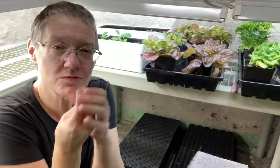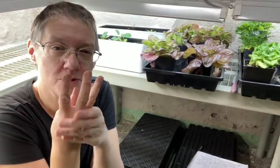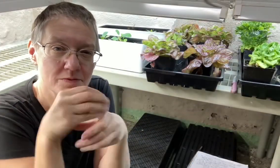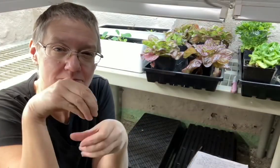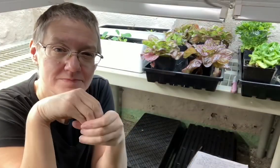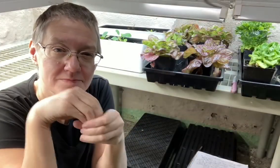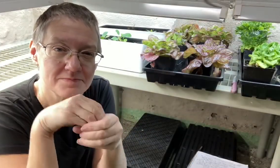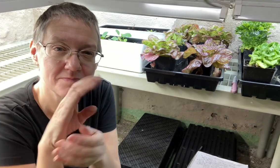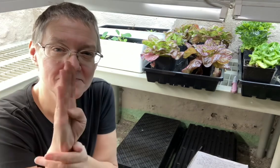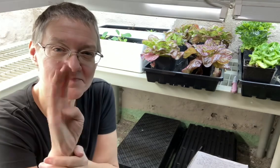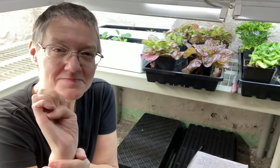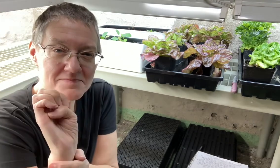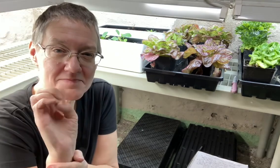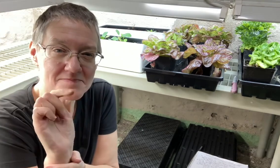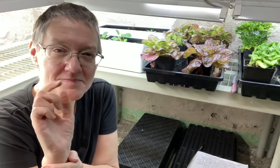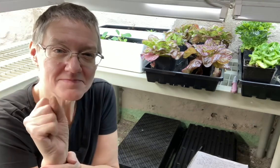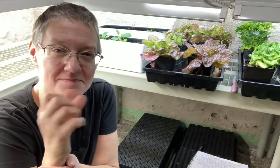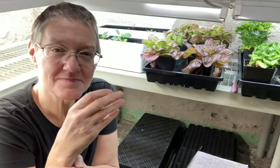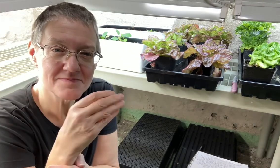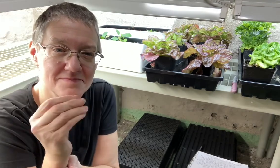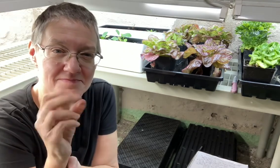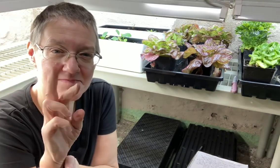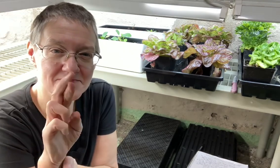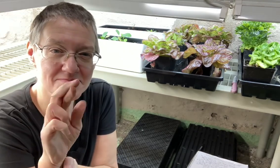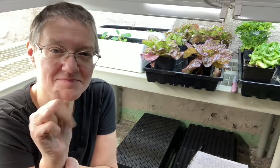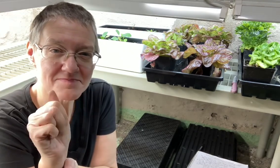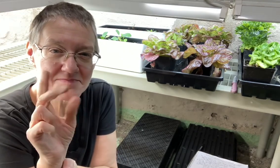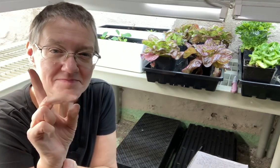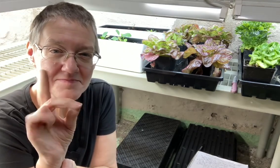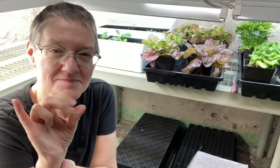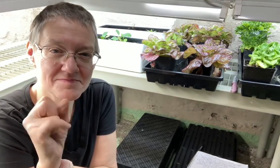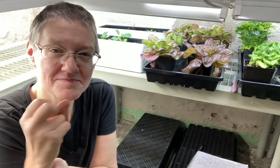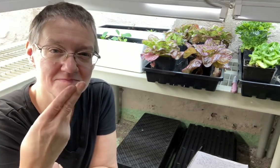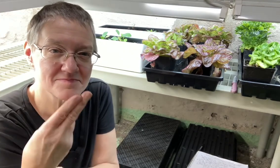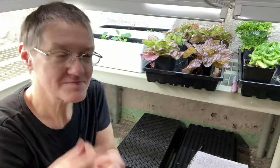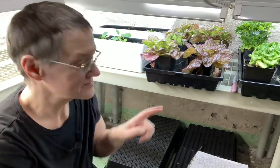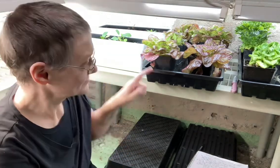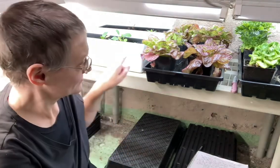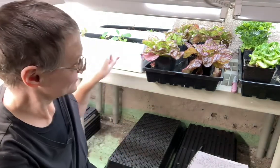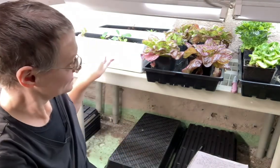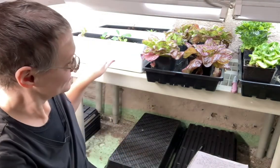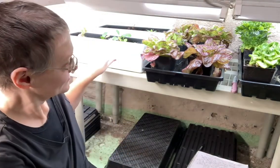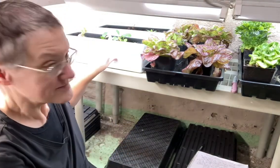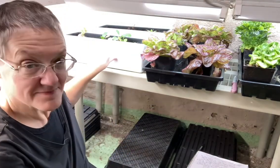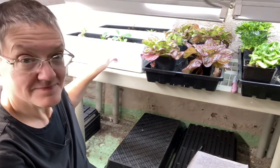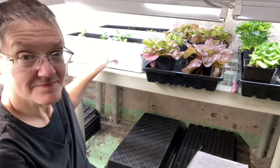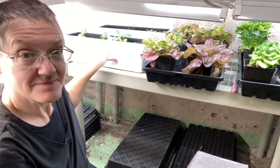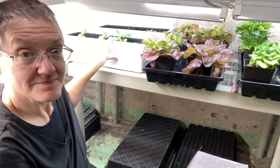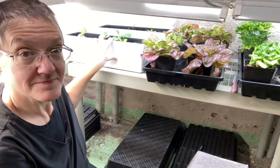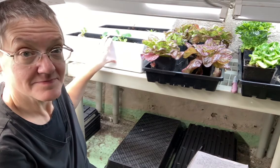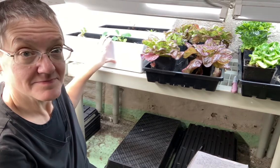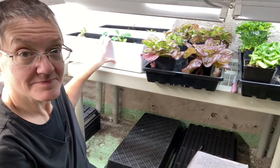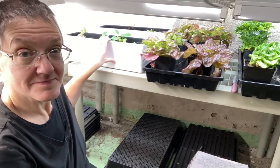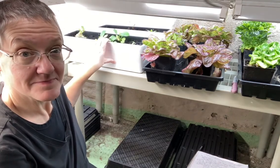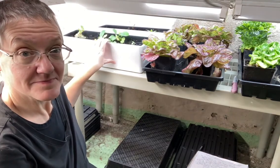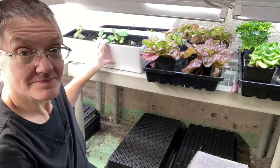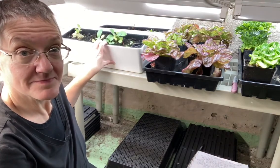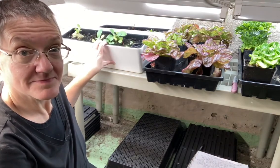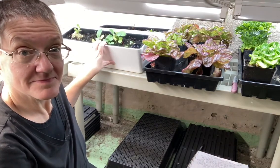Now, I also 2 weeks ago started playing with growing beets and radishes inside. You